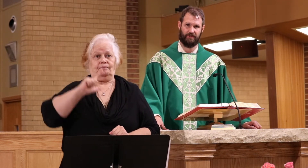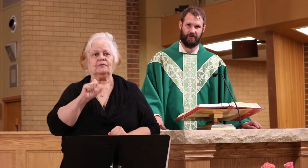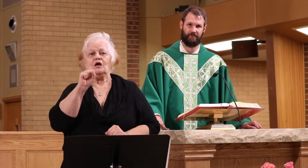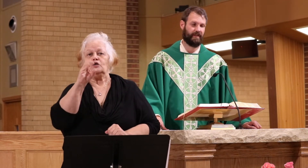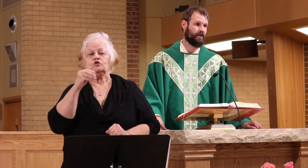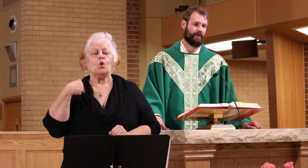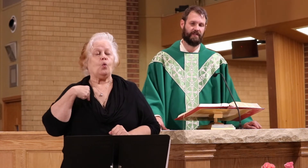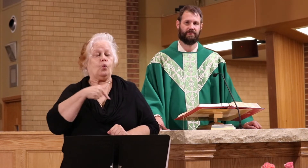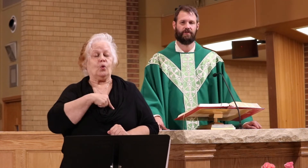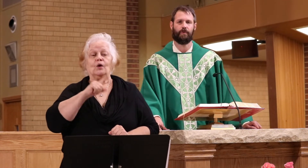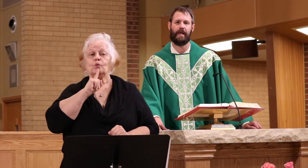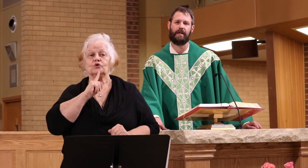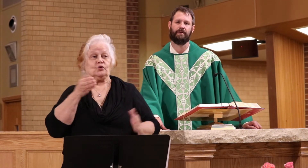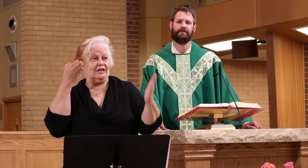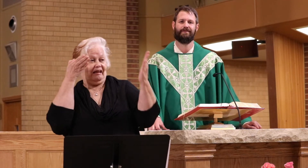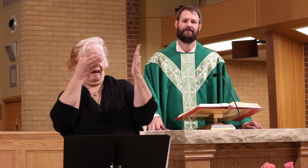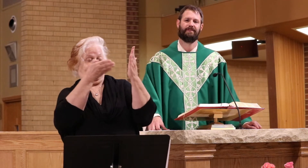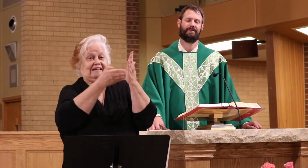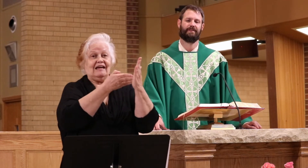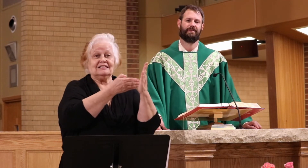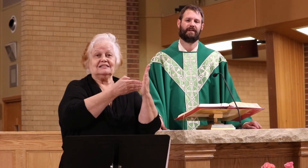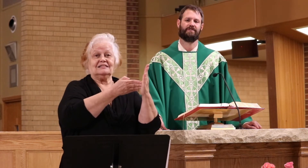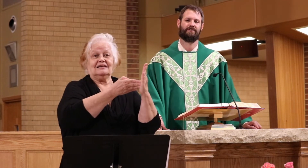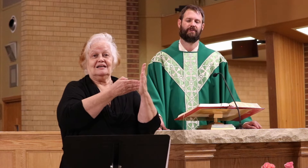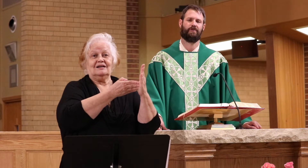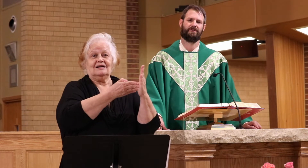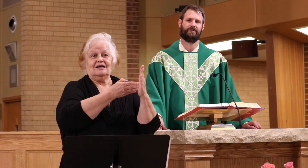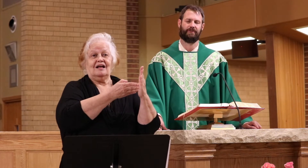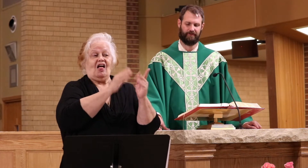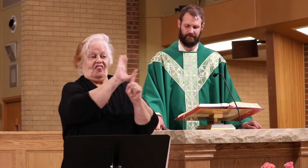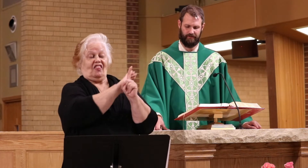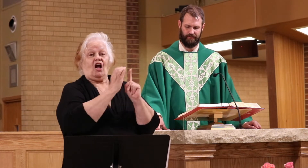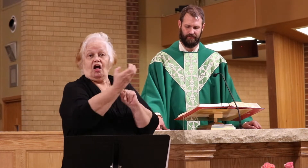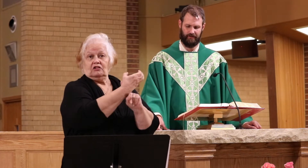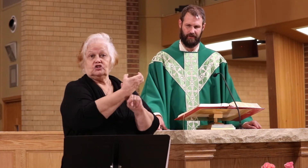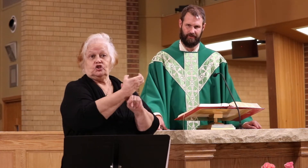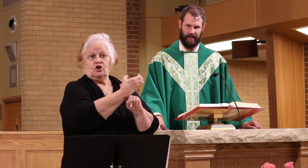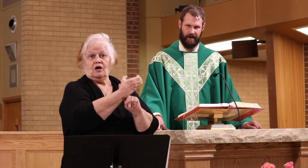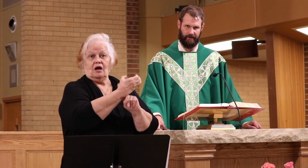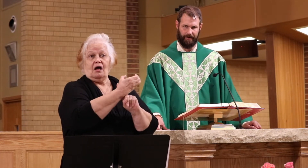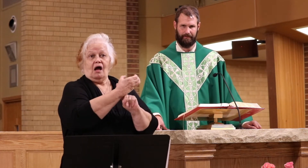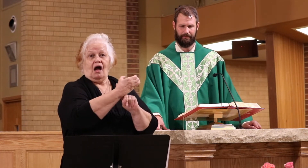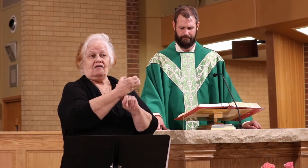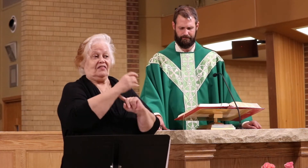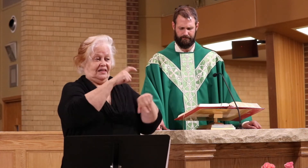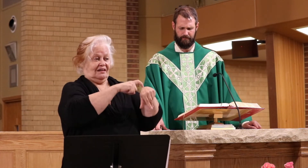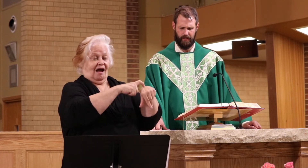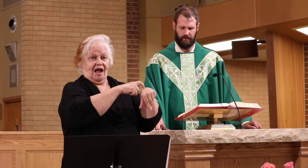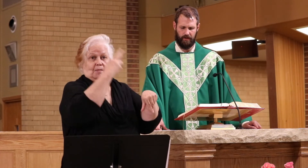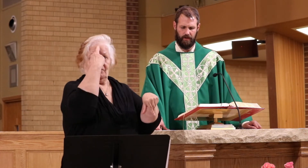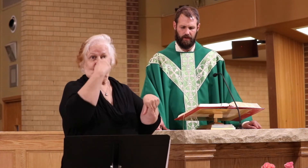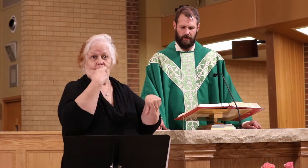So we would certainly go against the grain, against the culture of the era.